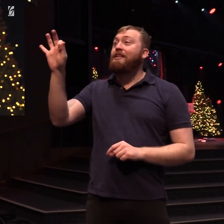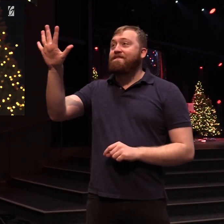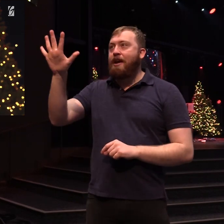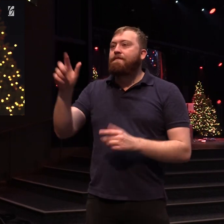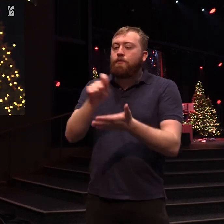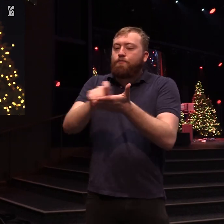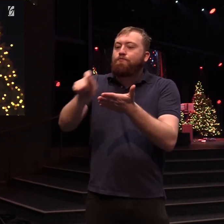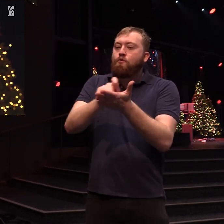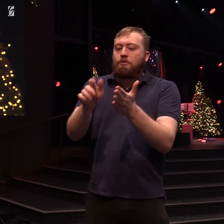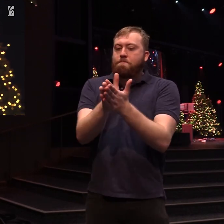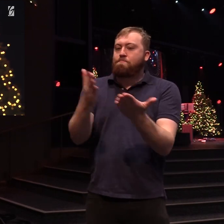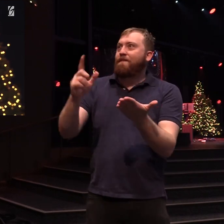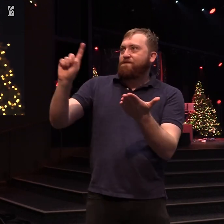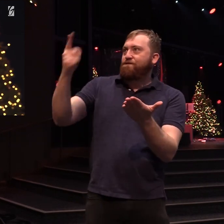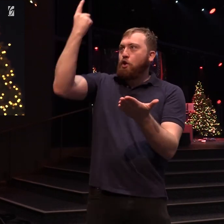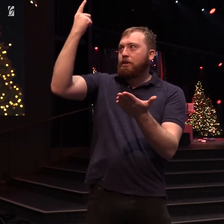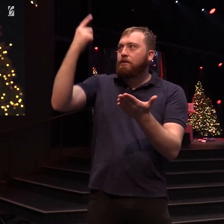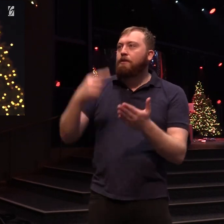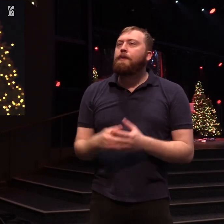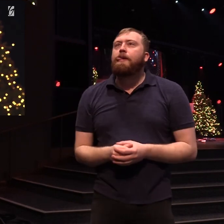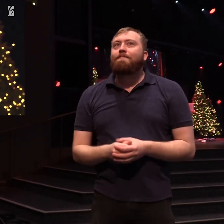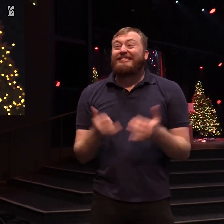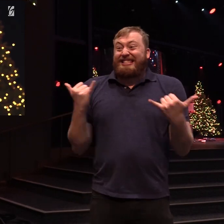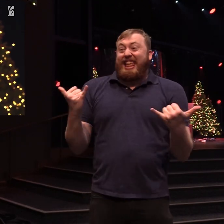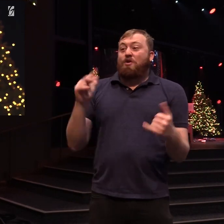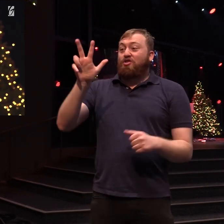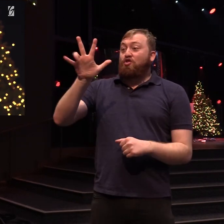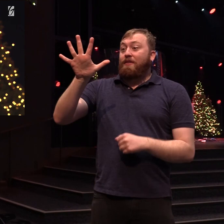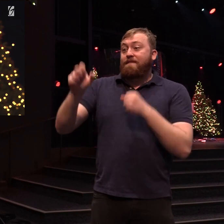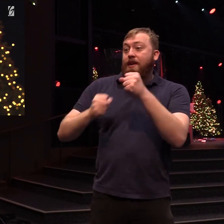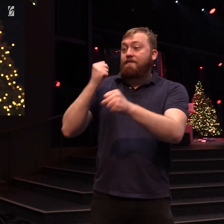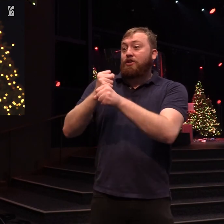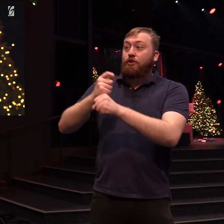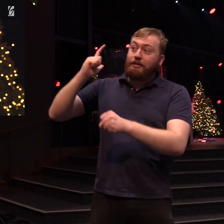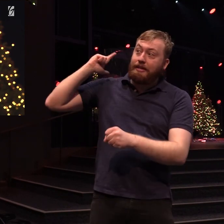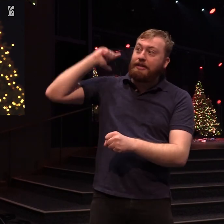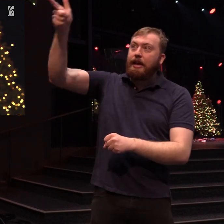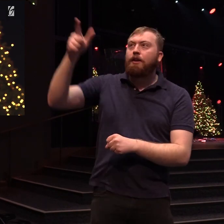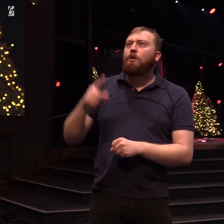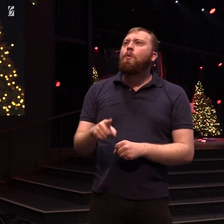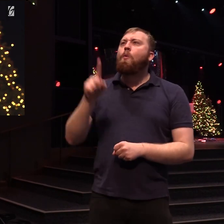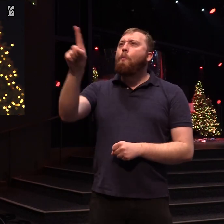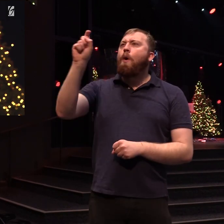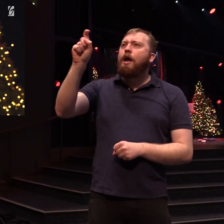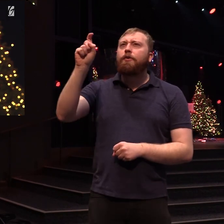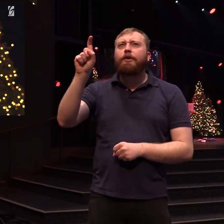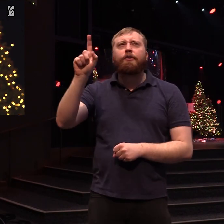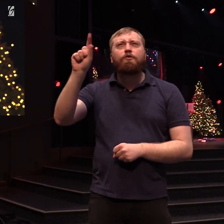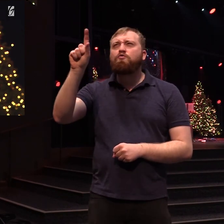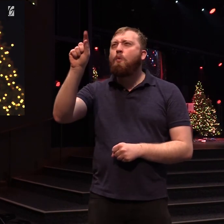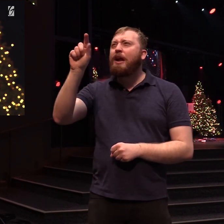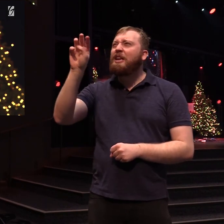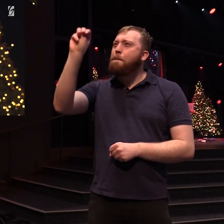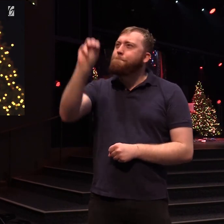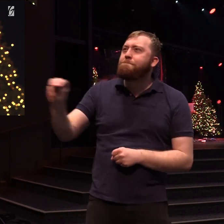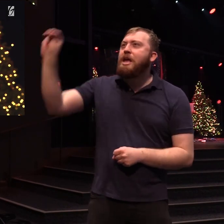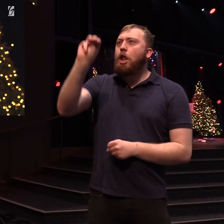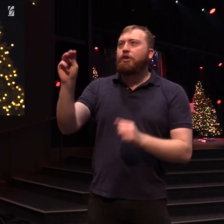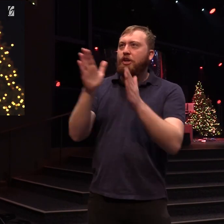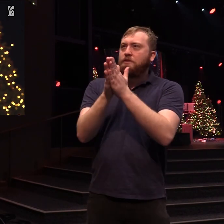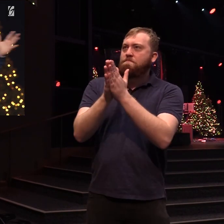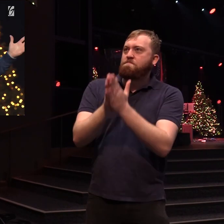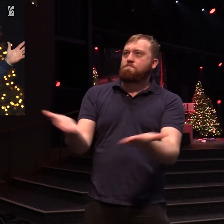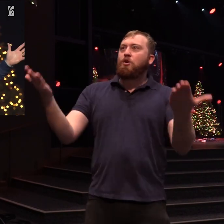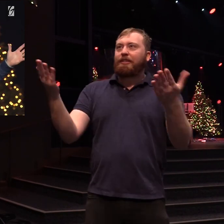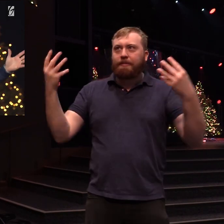book. Now, 35 years later, 120 million books in